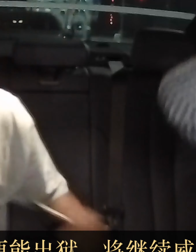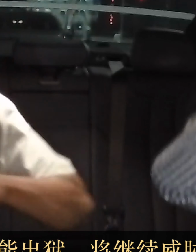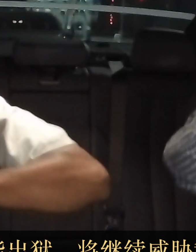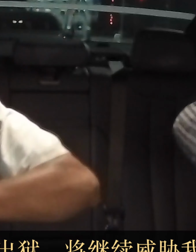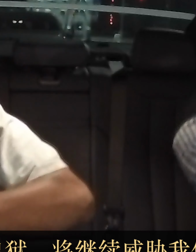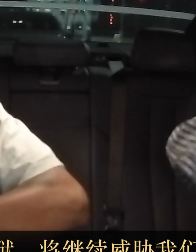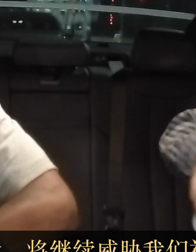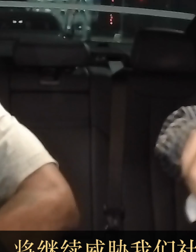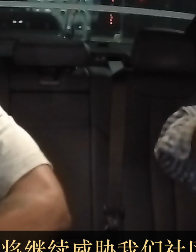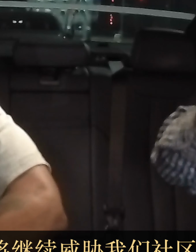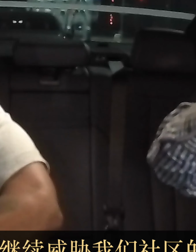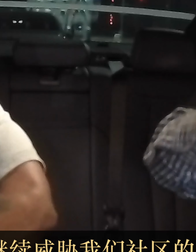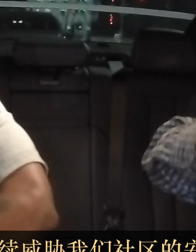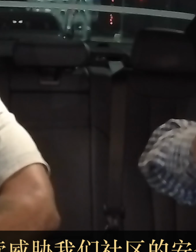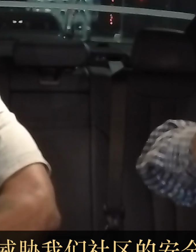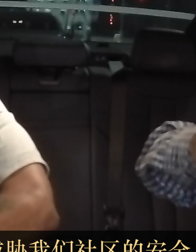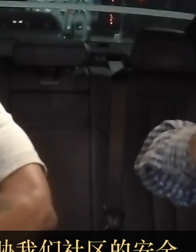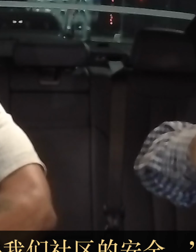30 years.